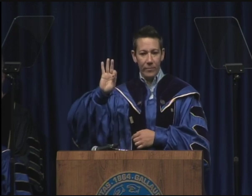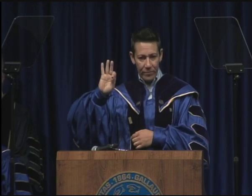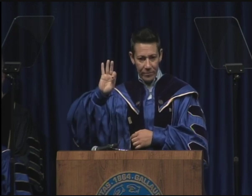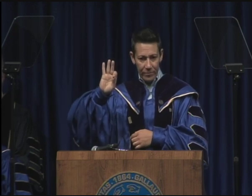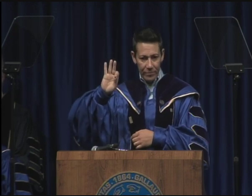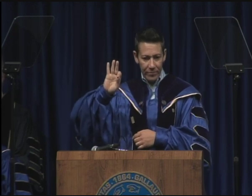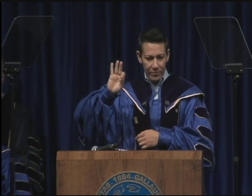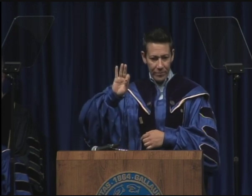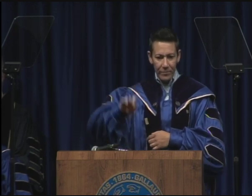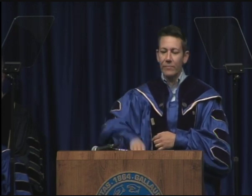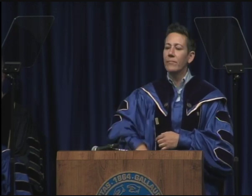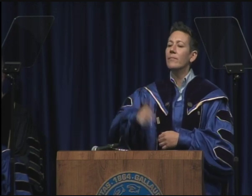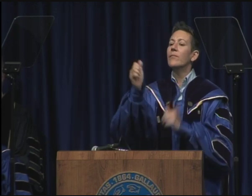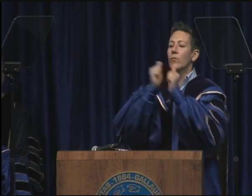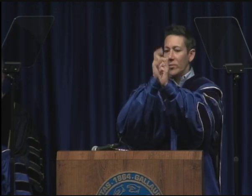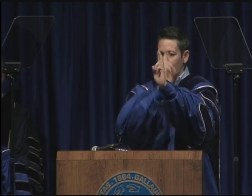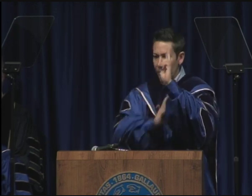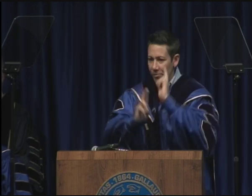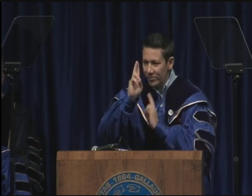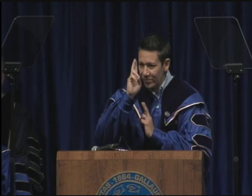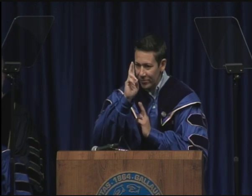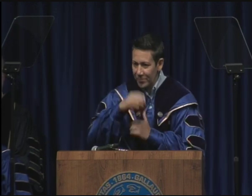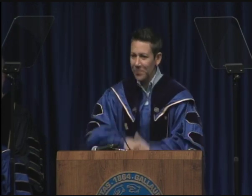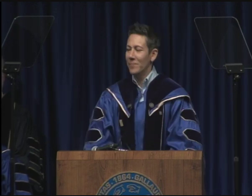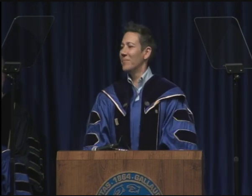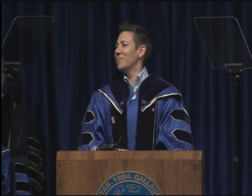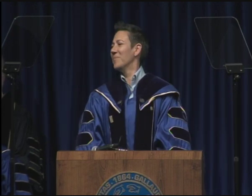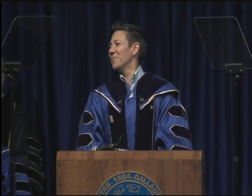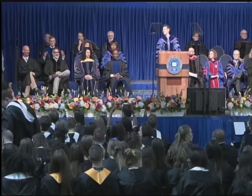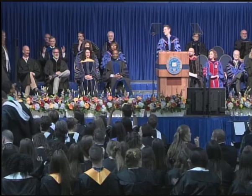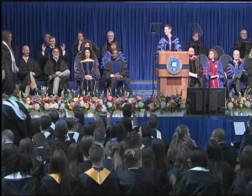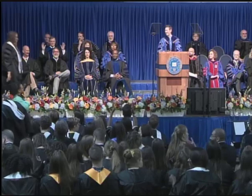Dr. Risa Sharif, with honors.